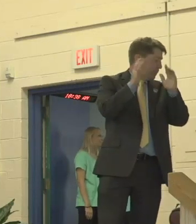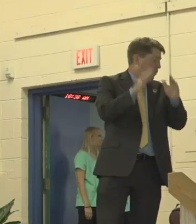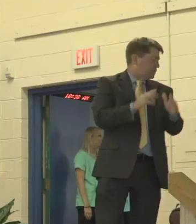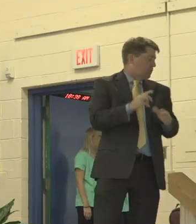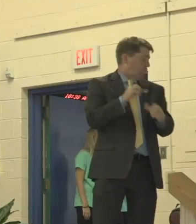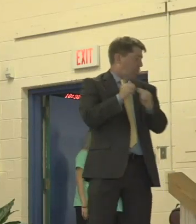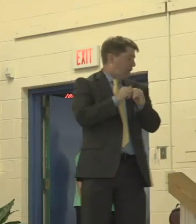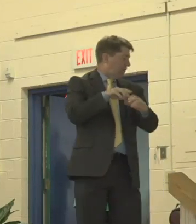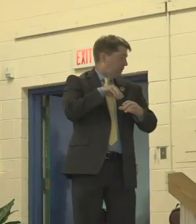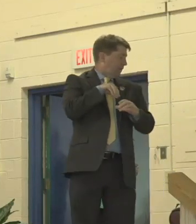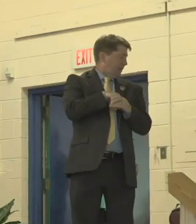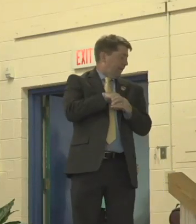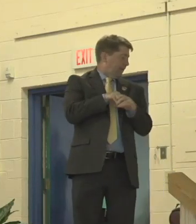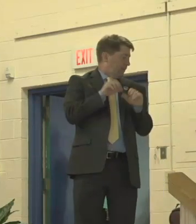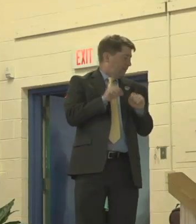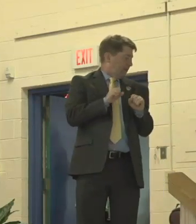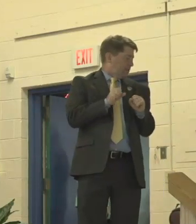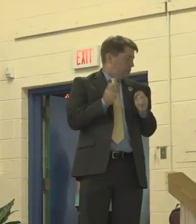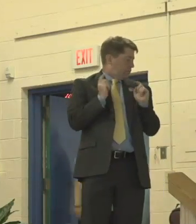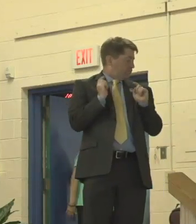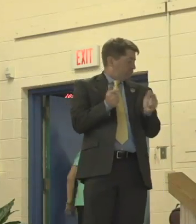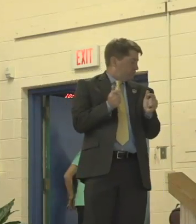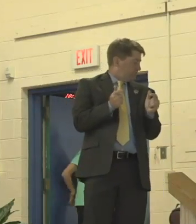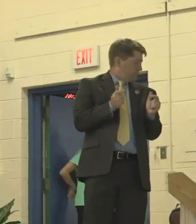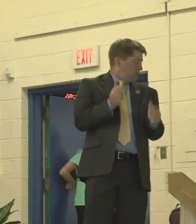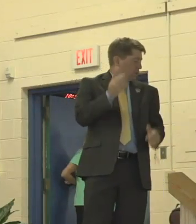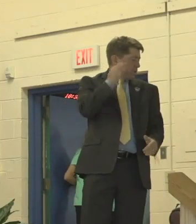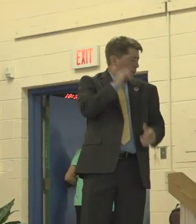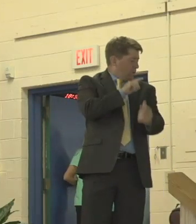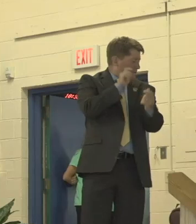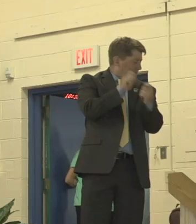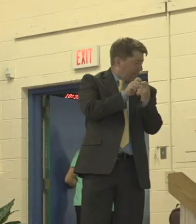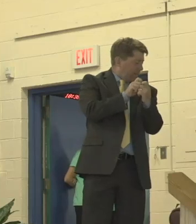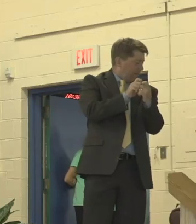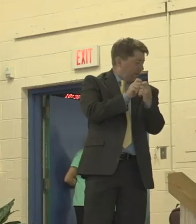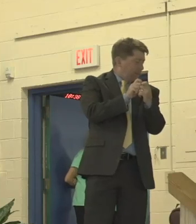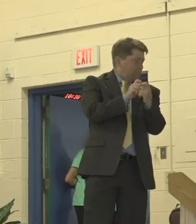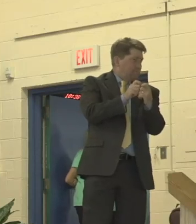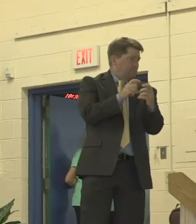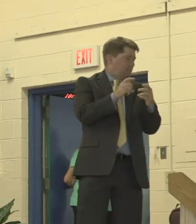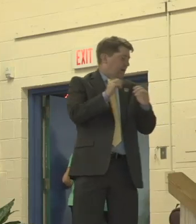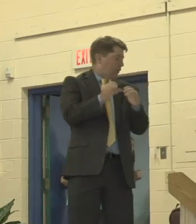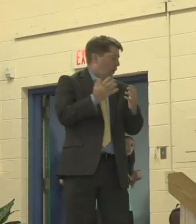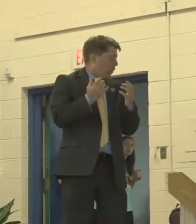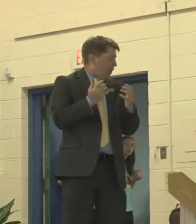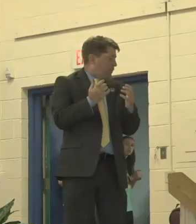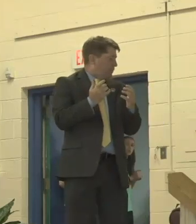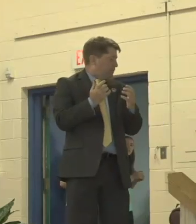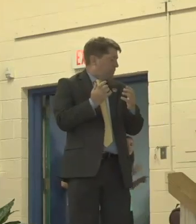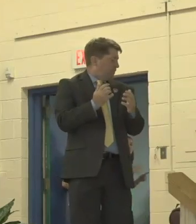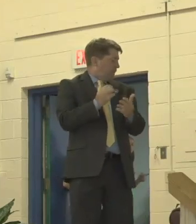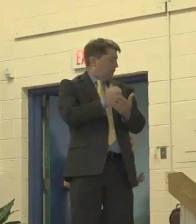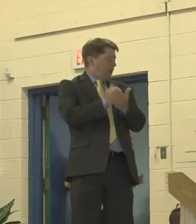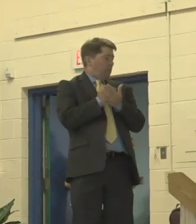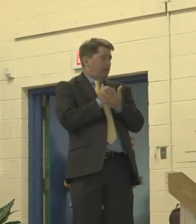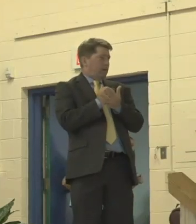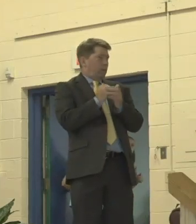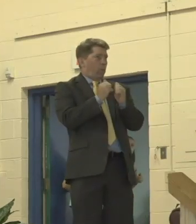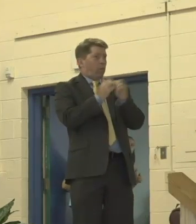And this goes to a person with the instinct and the ability to know exactly what I want and